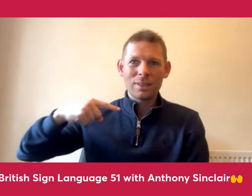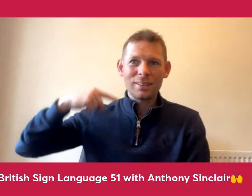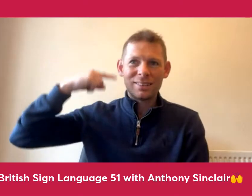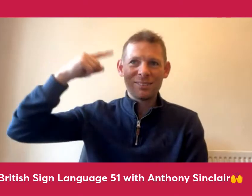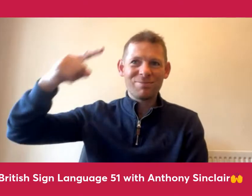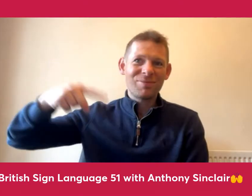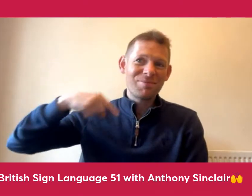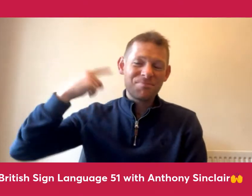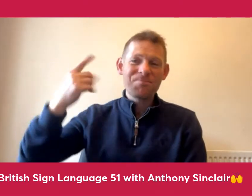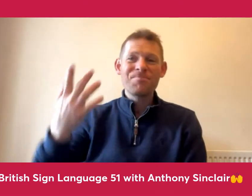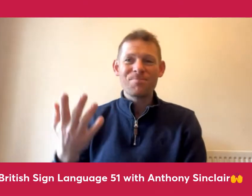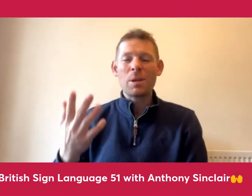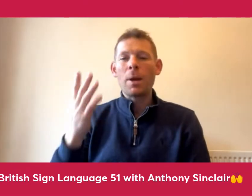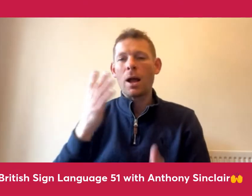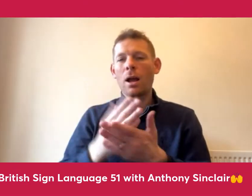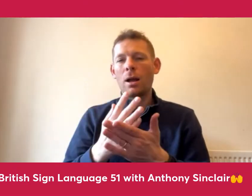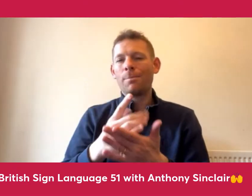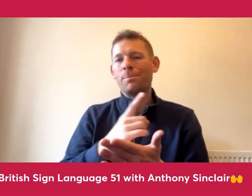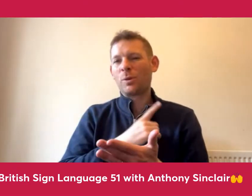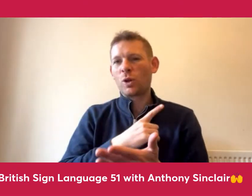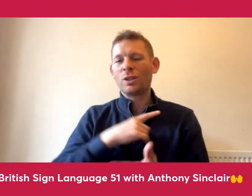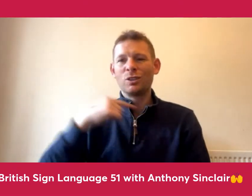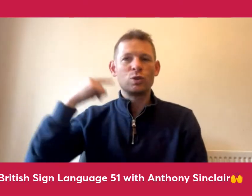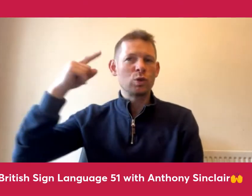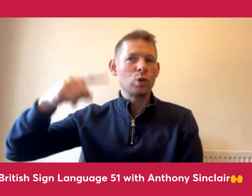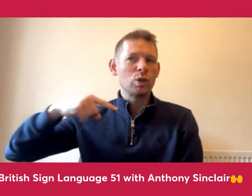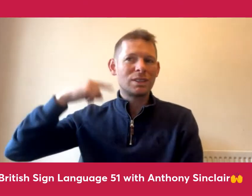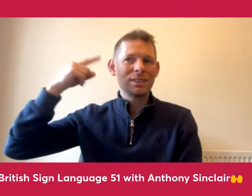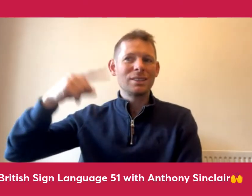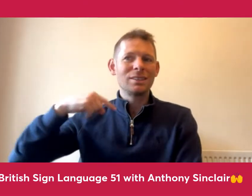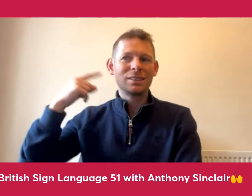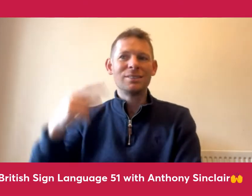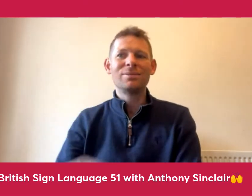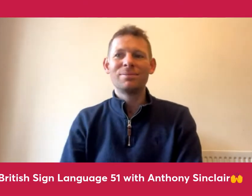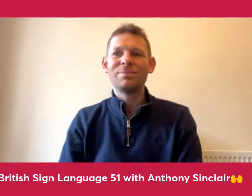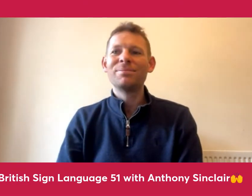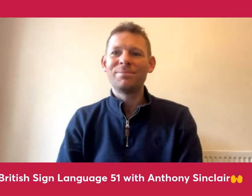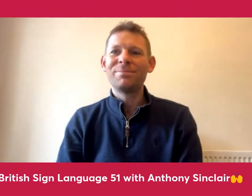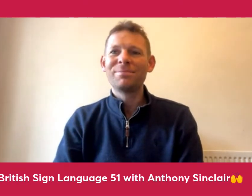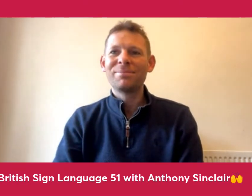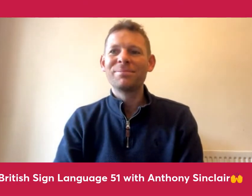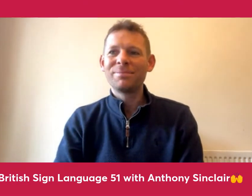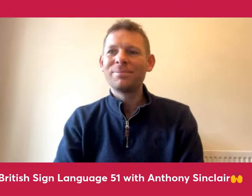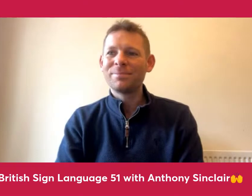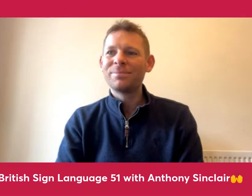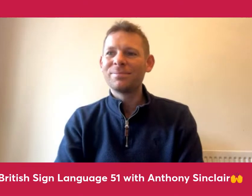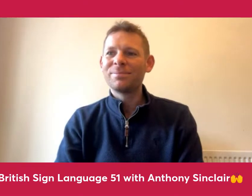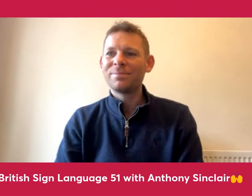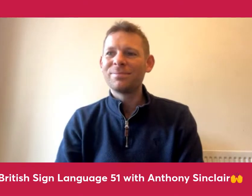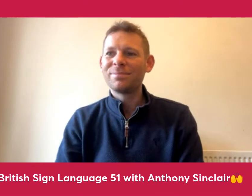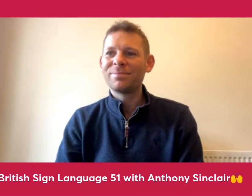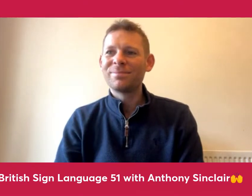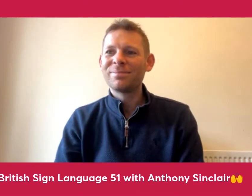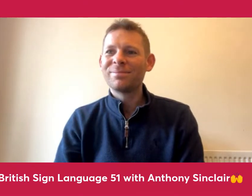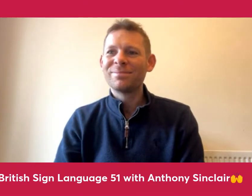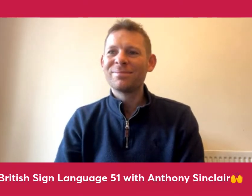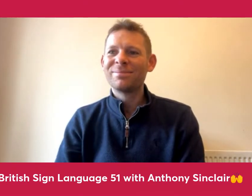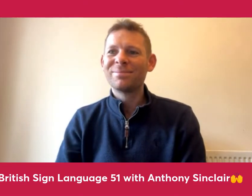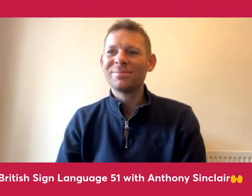And some people actually think it's because of the London Eye that we sign that up near the eye, but it's actually to do with the noise of London and being a busy